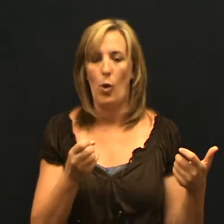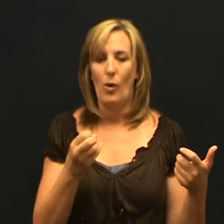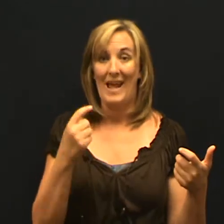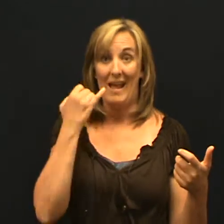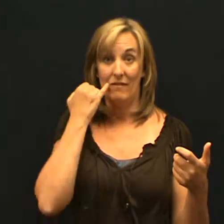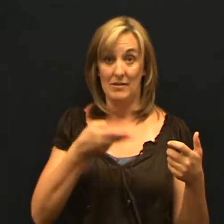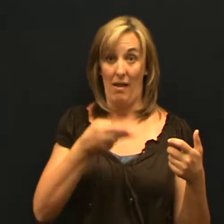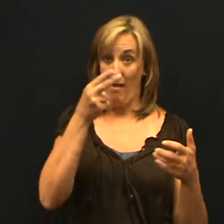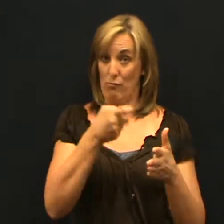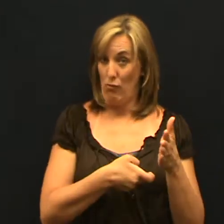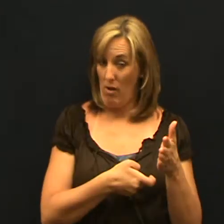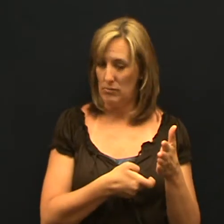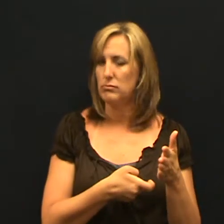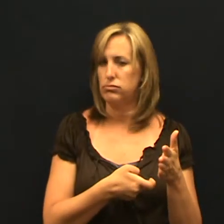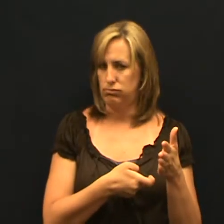future performance of the organization.